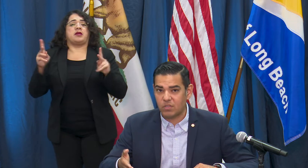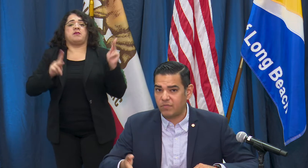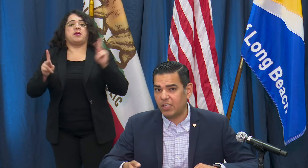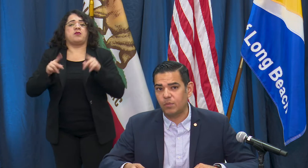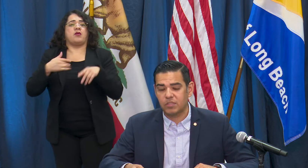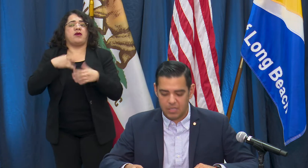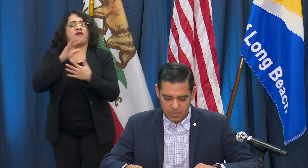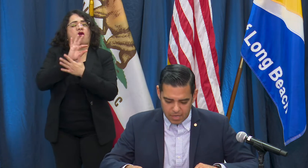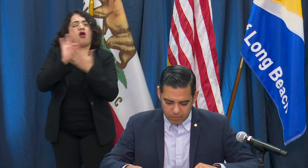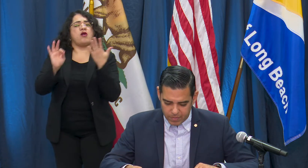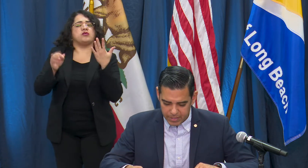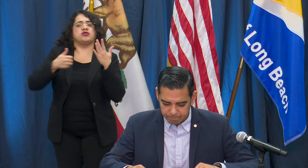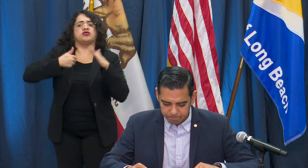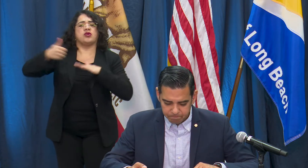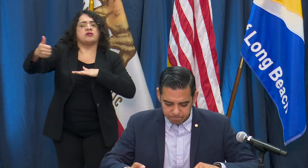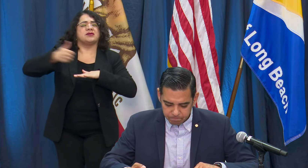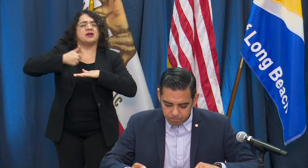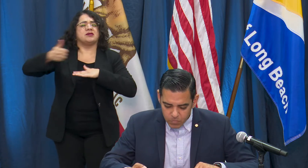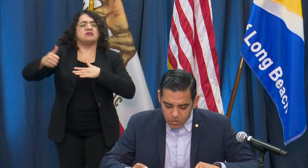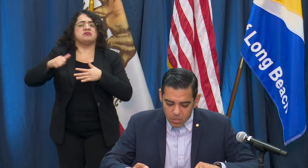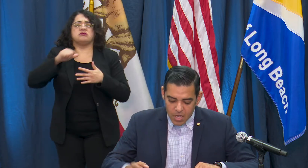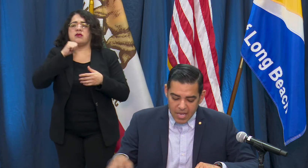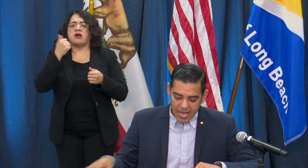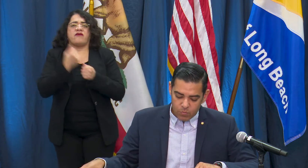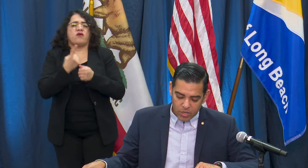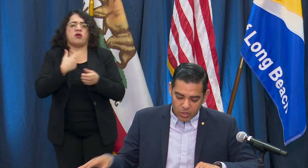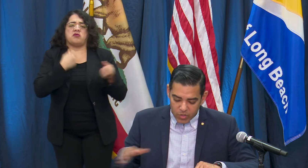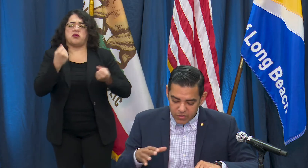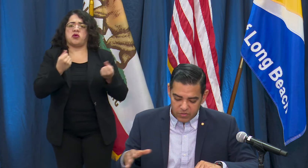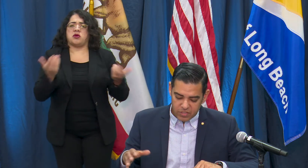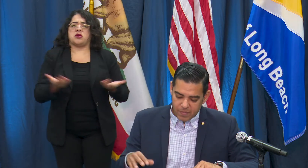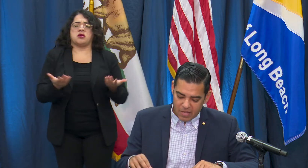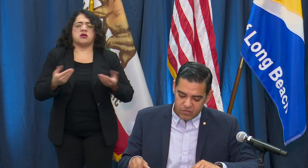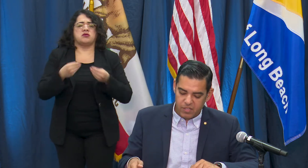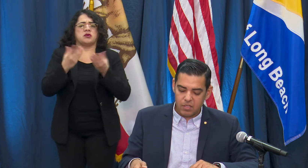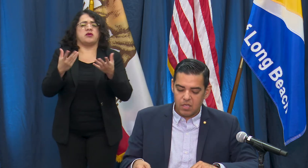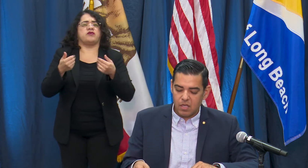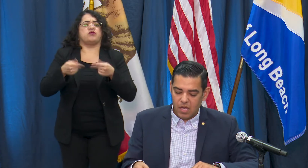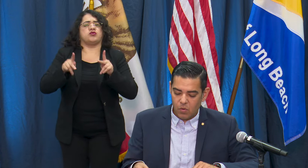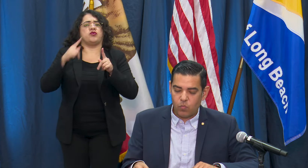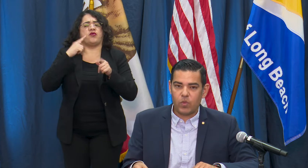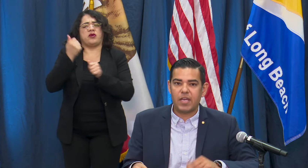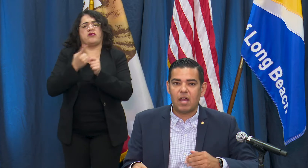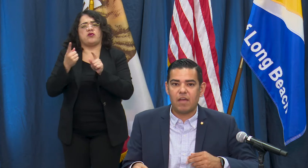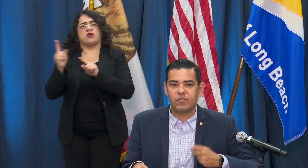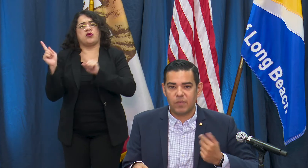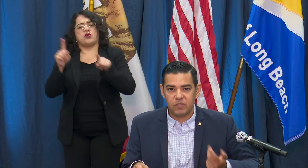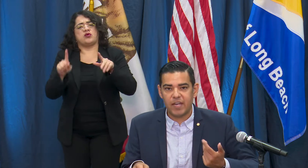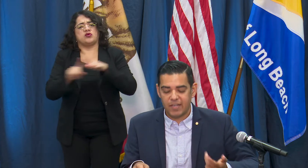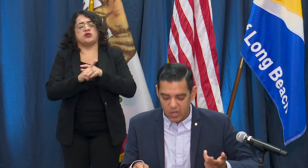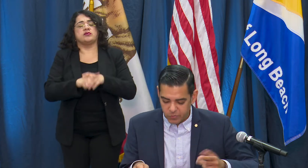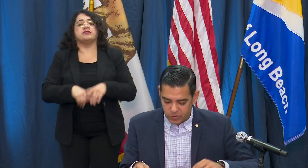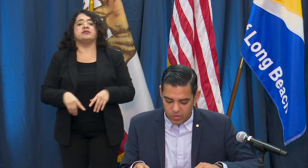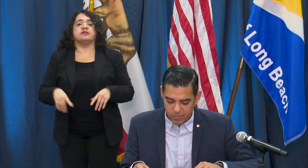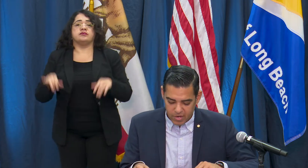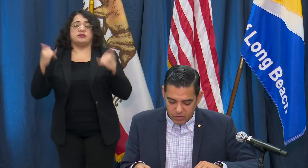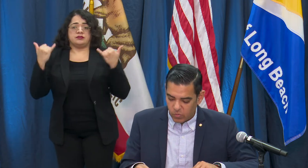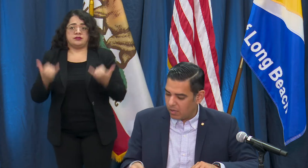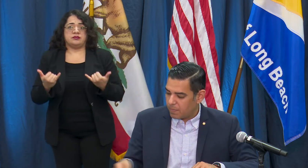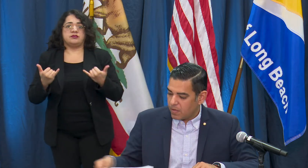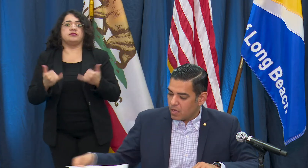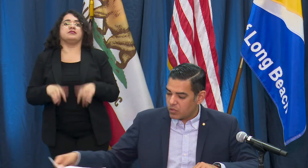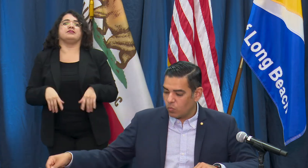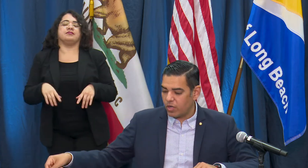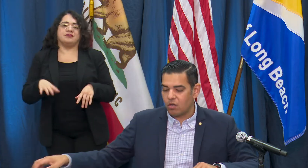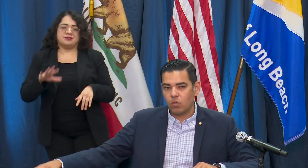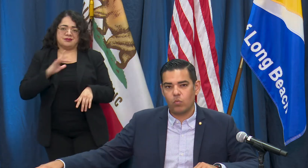sure that was available to everybody. And we're increasing this capacity. We have some exciting announcements around that as